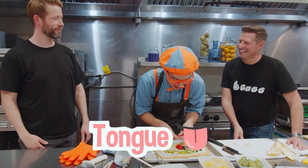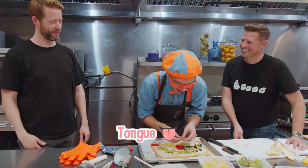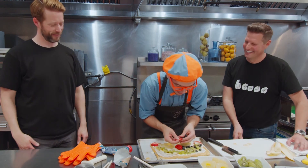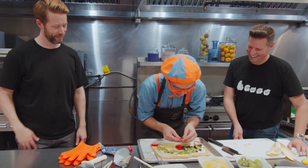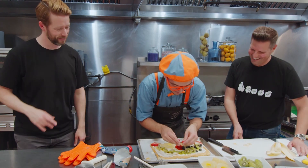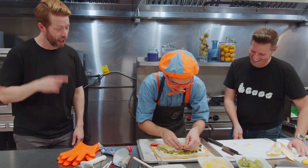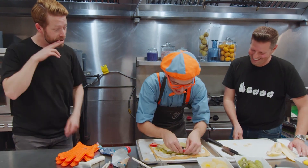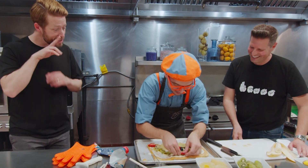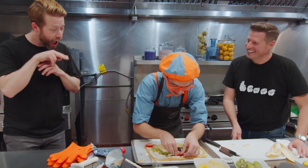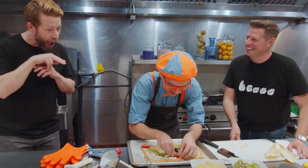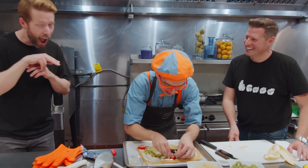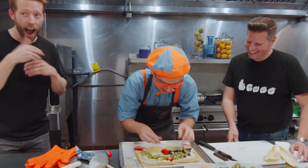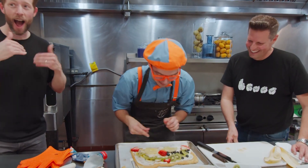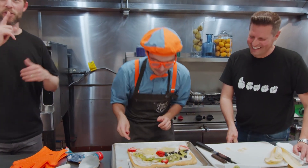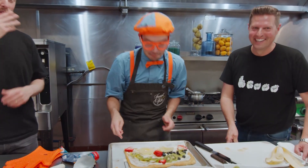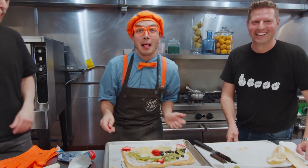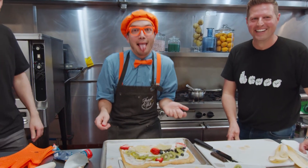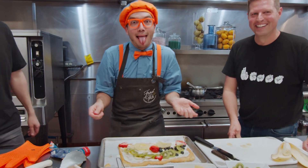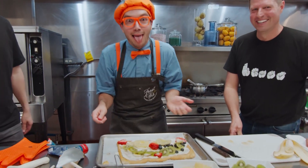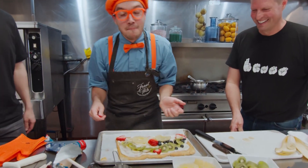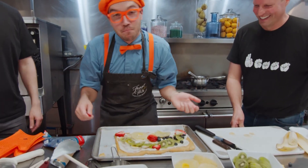Whoa, that's a really good idea.